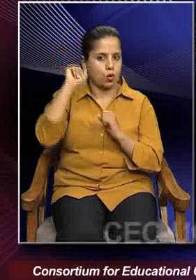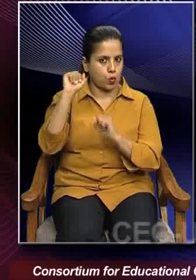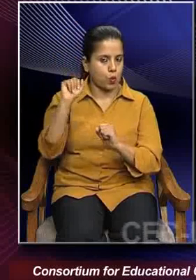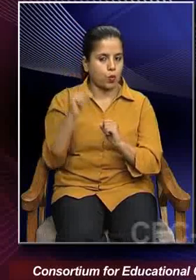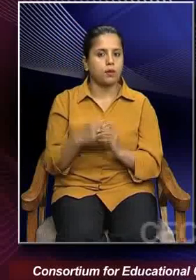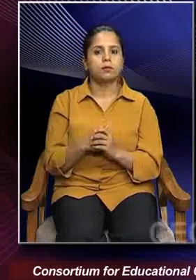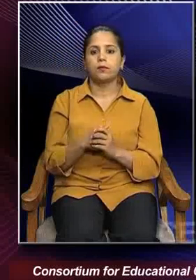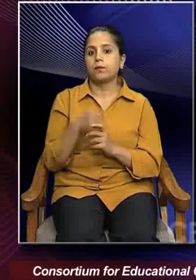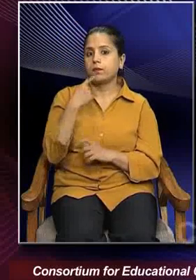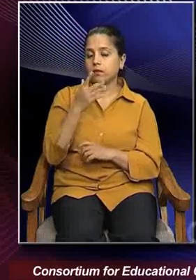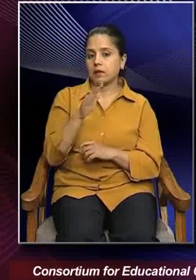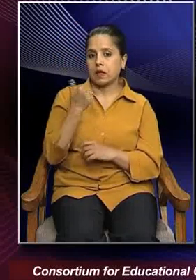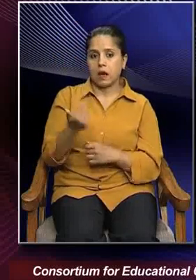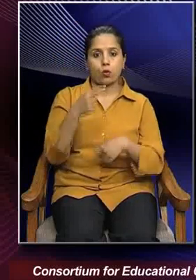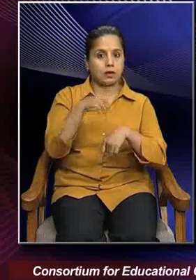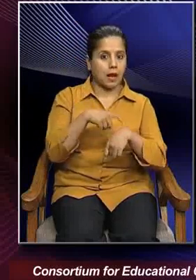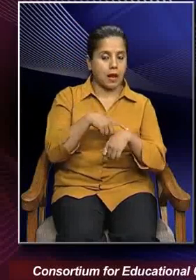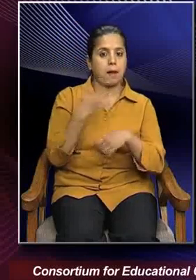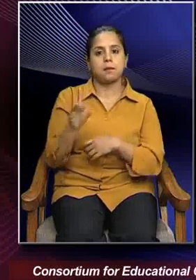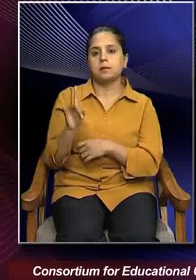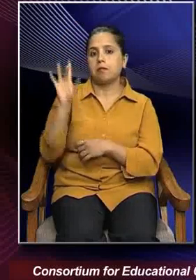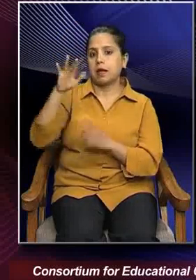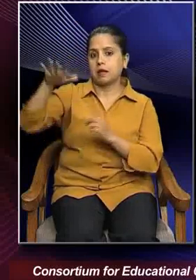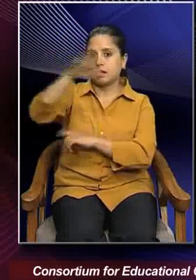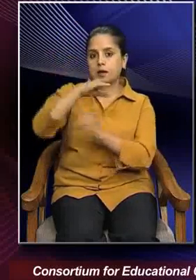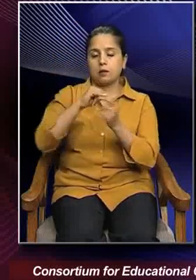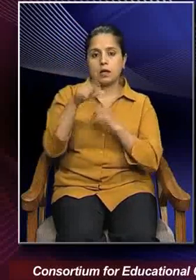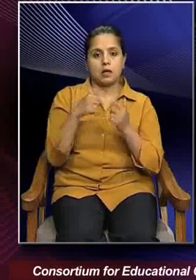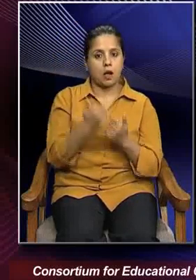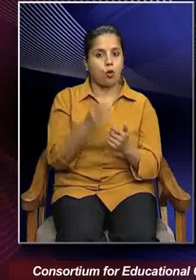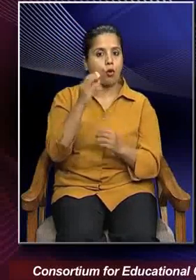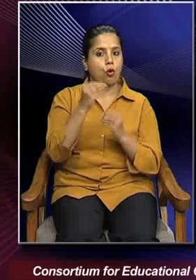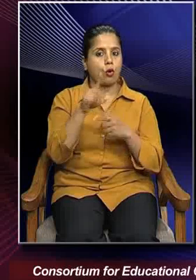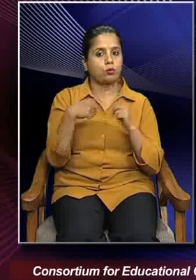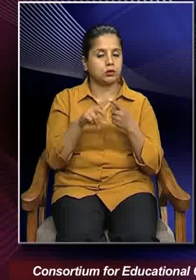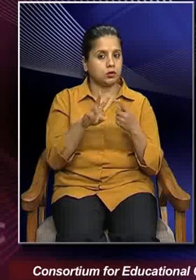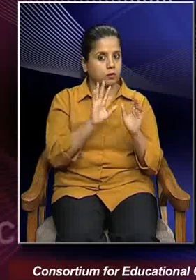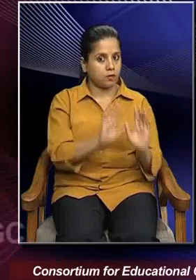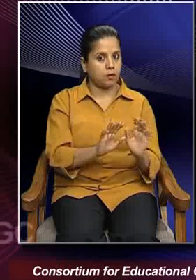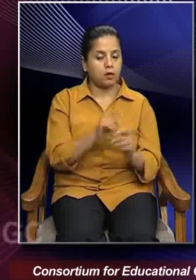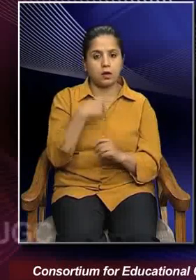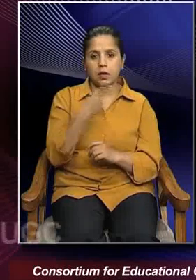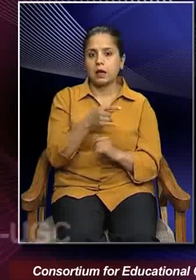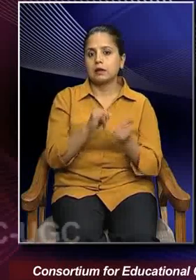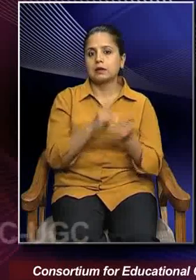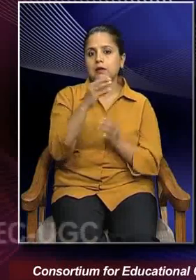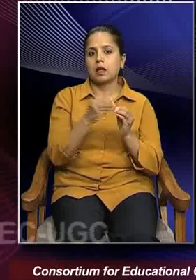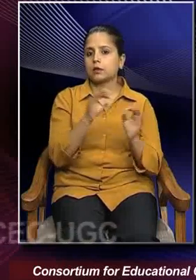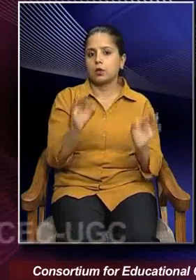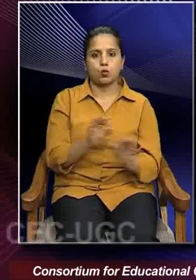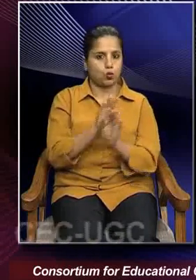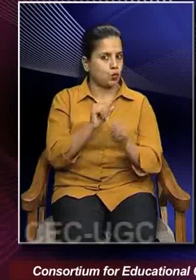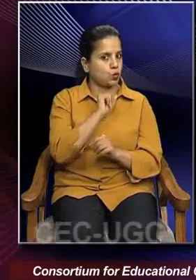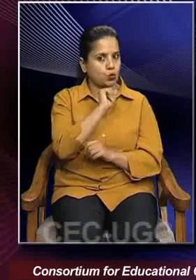Fine. Now time and space are objective and not subjective forms of